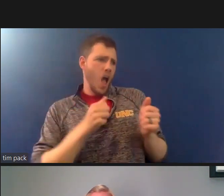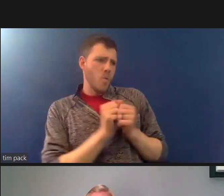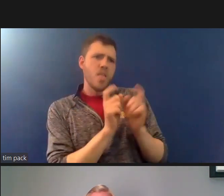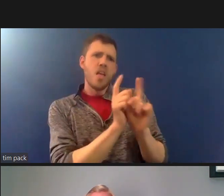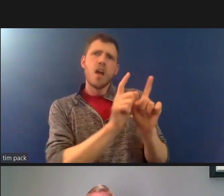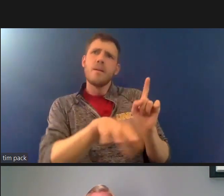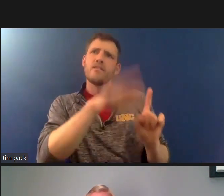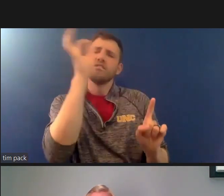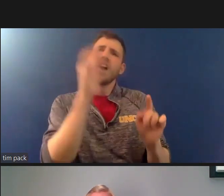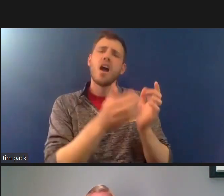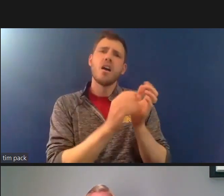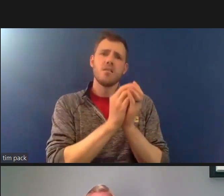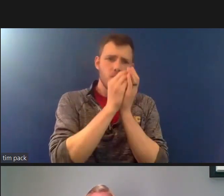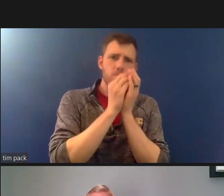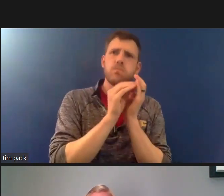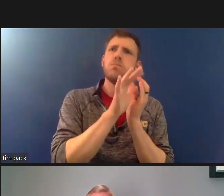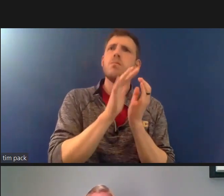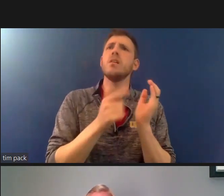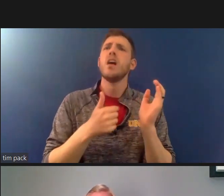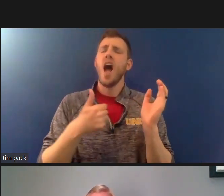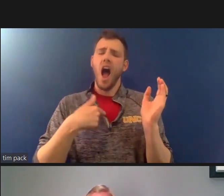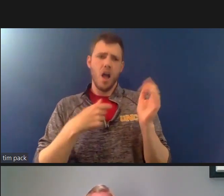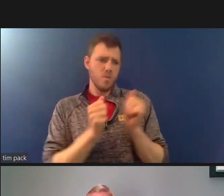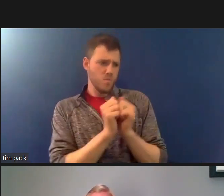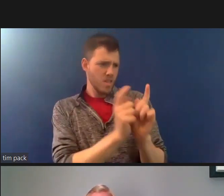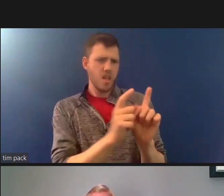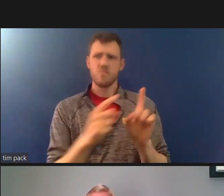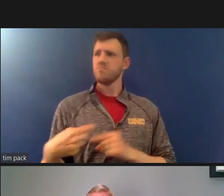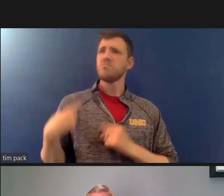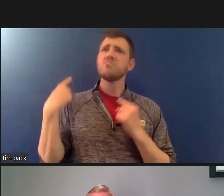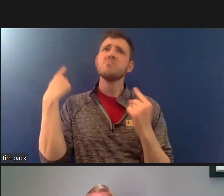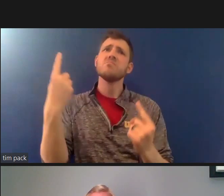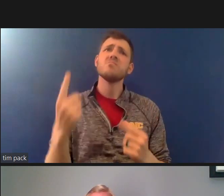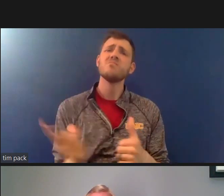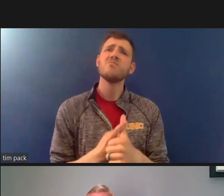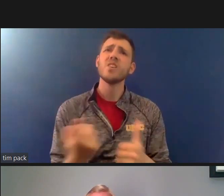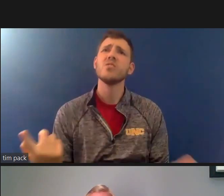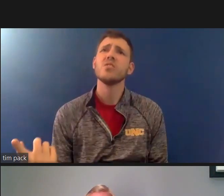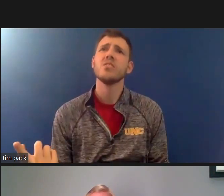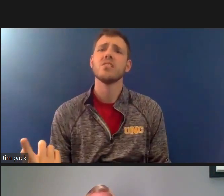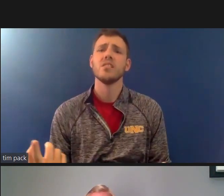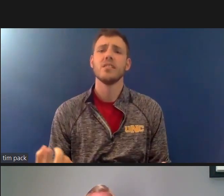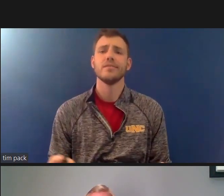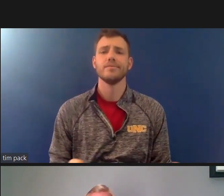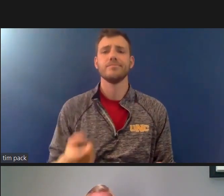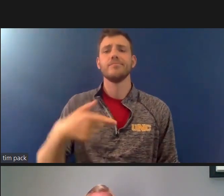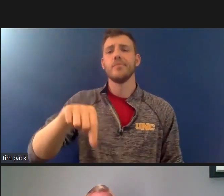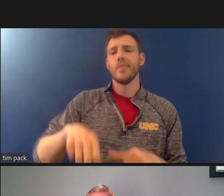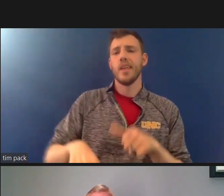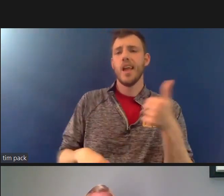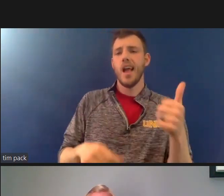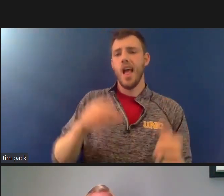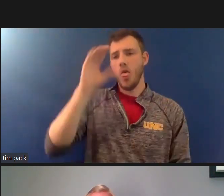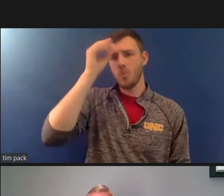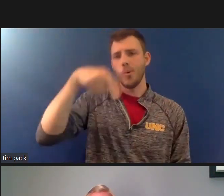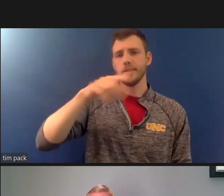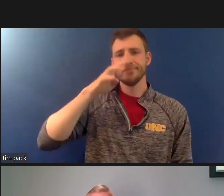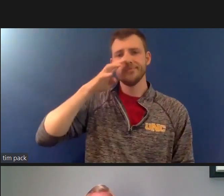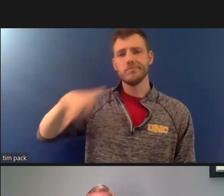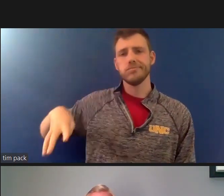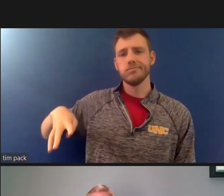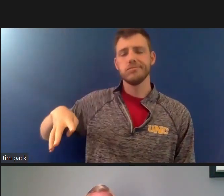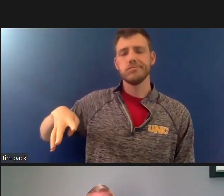the conch. I was with him before anyone else was. Jack and the others paid no attention. There was a general